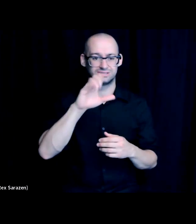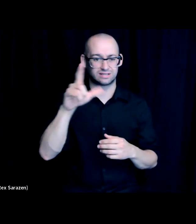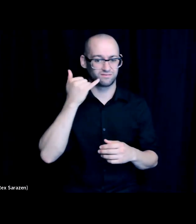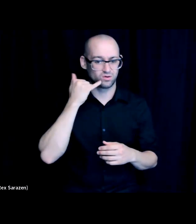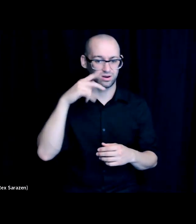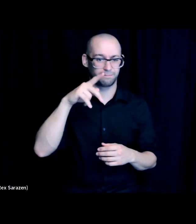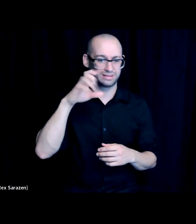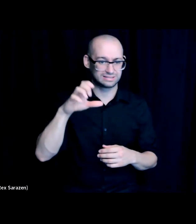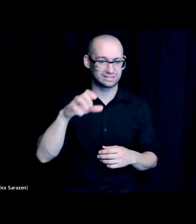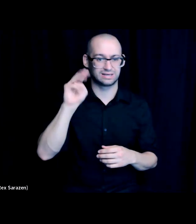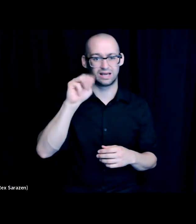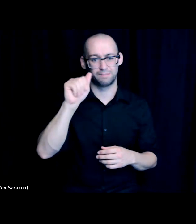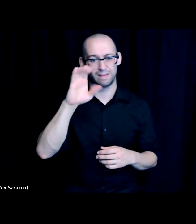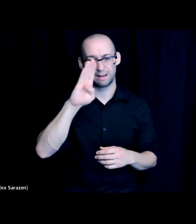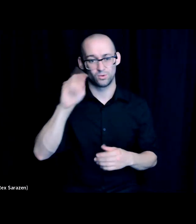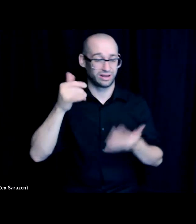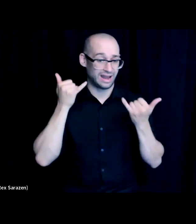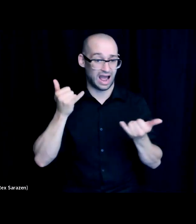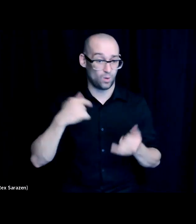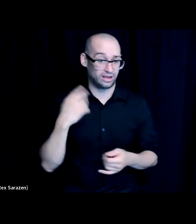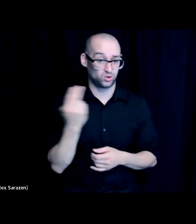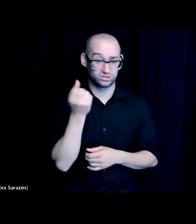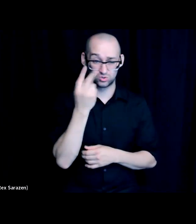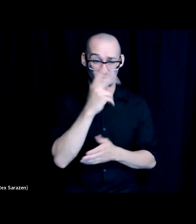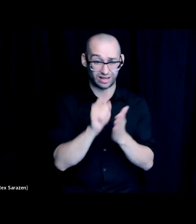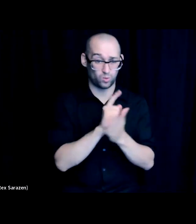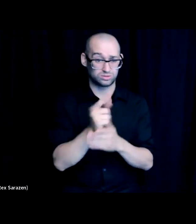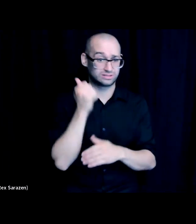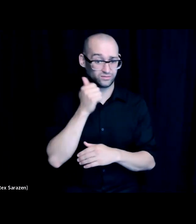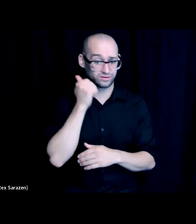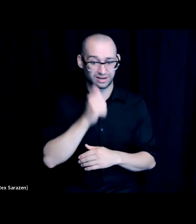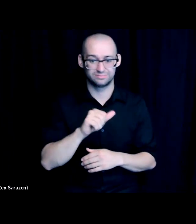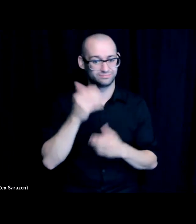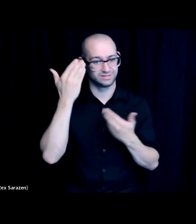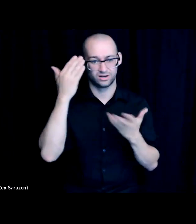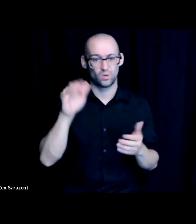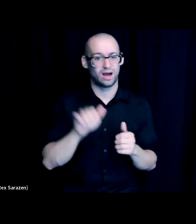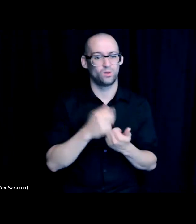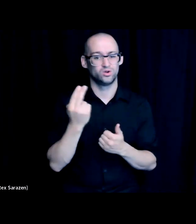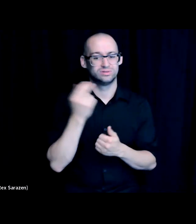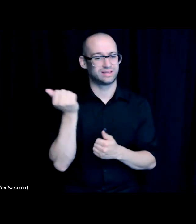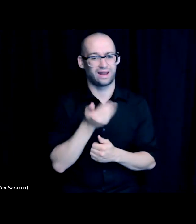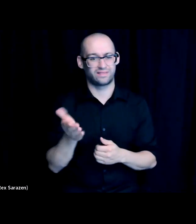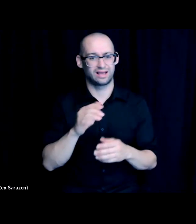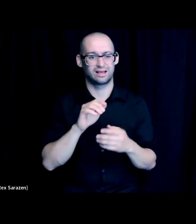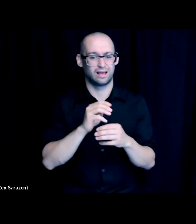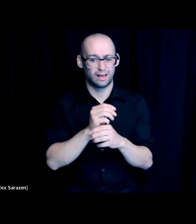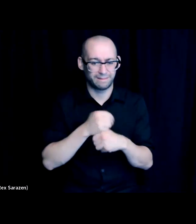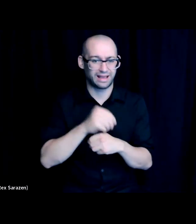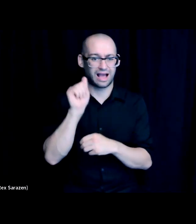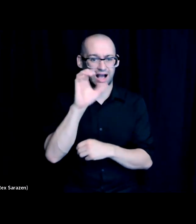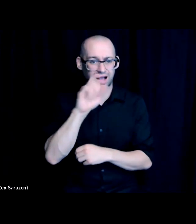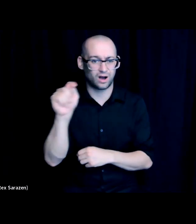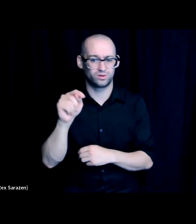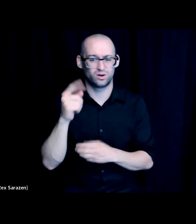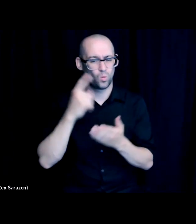I'm used 12 hours a day now. I didn't know how to use a smart TV or pretty much any app to create any account. Or what's an app? I